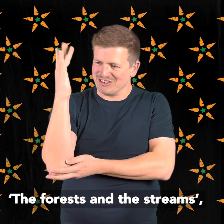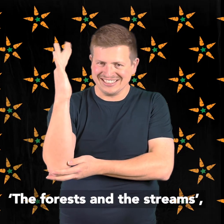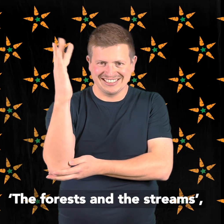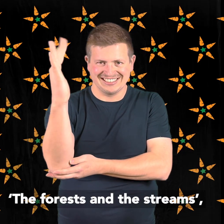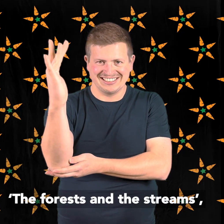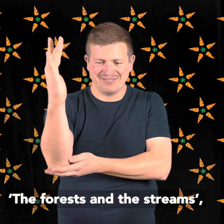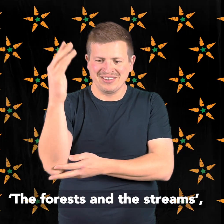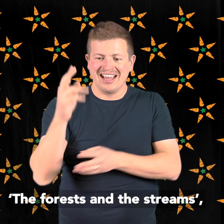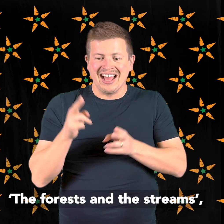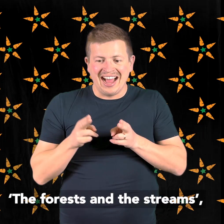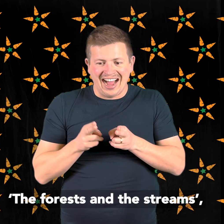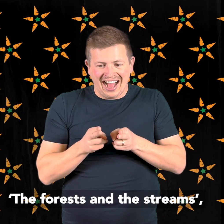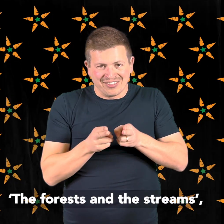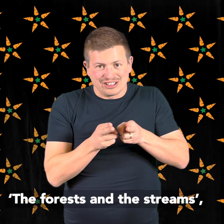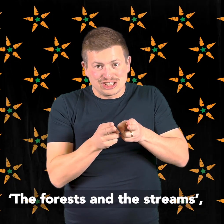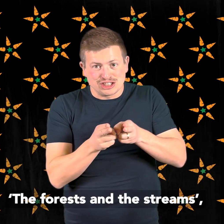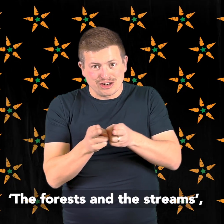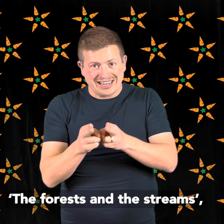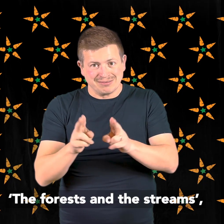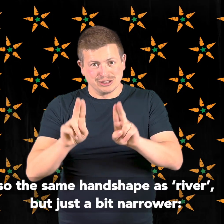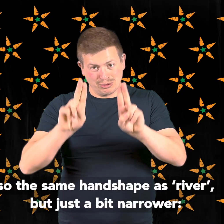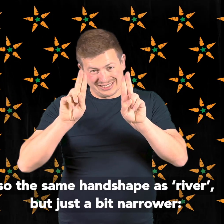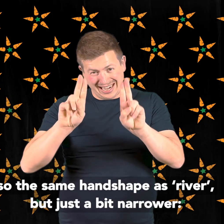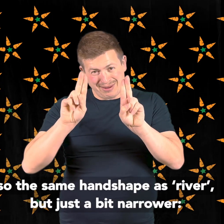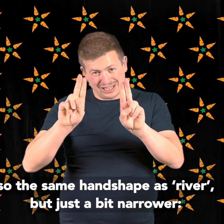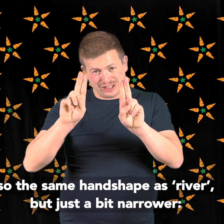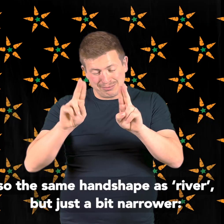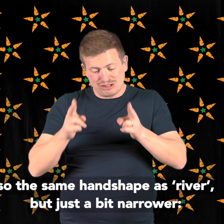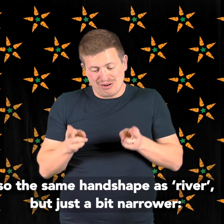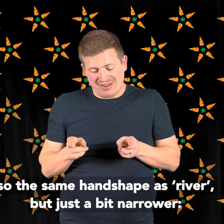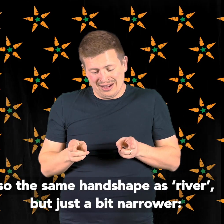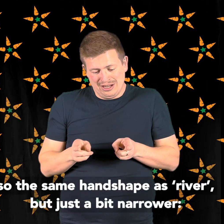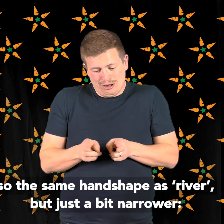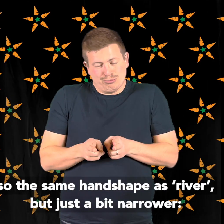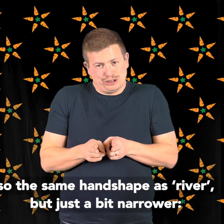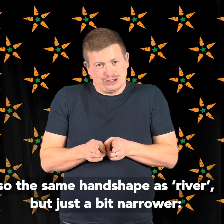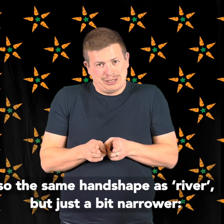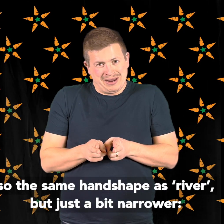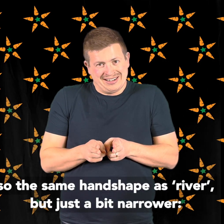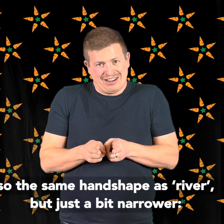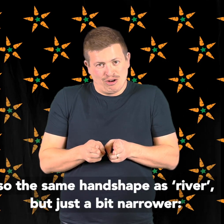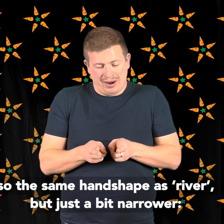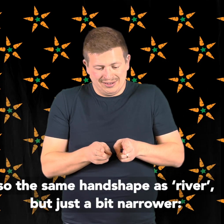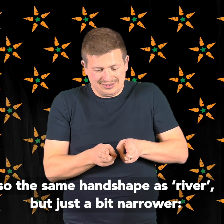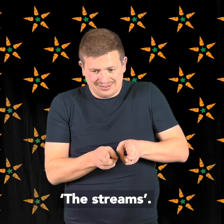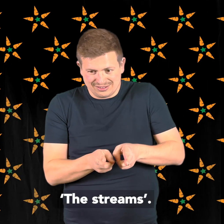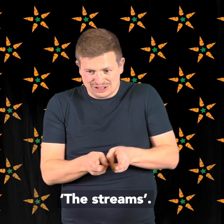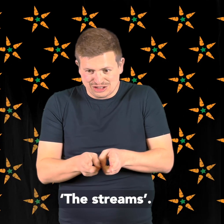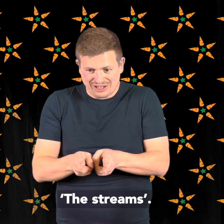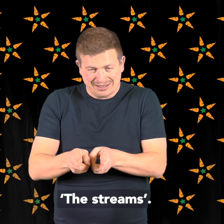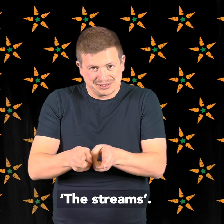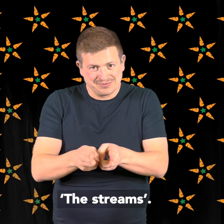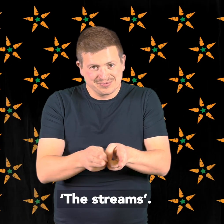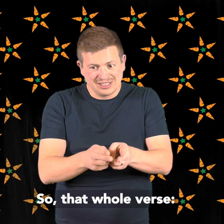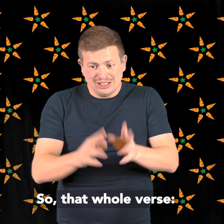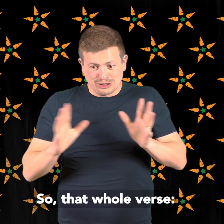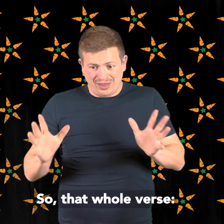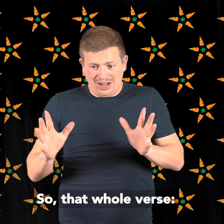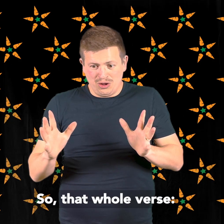forests and the streams, so the same hand shape as river, but just a bit narrower, the streams. So that whole